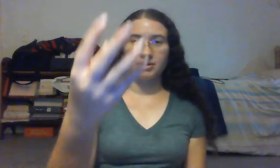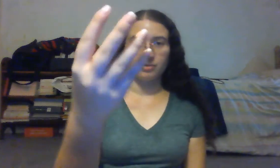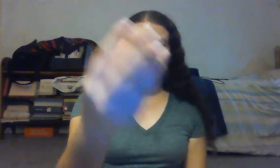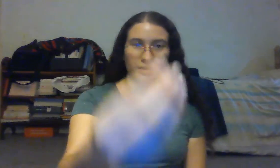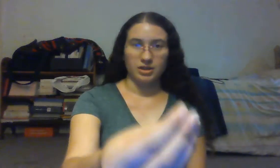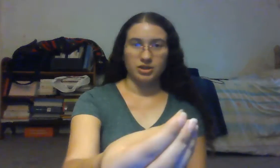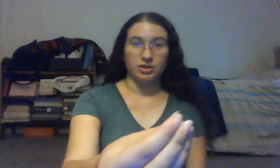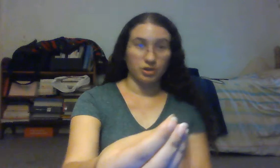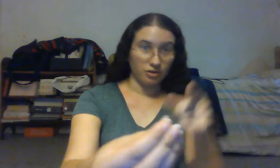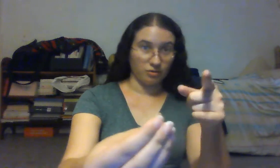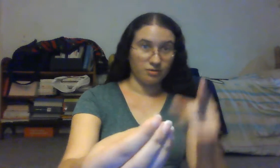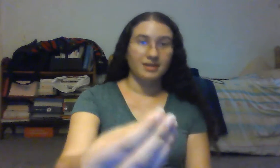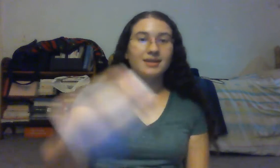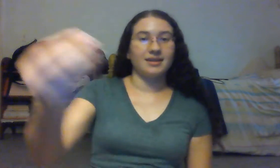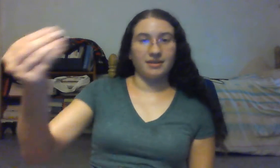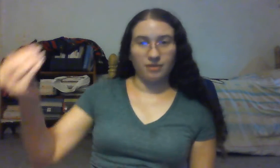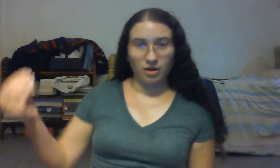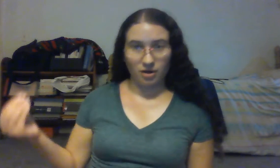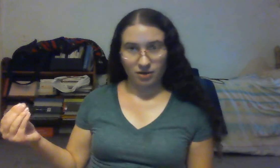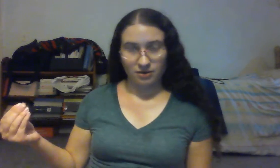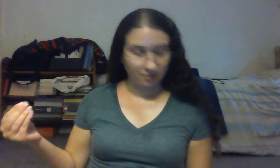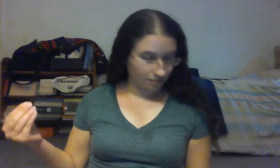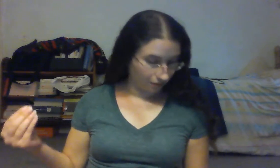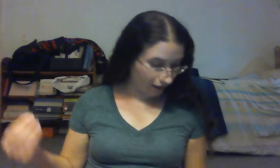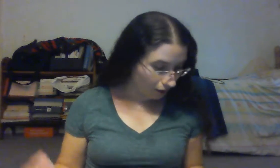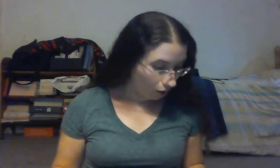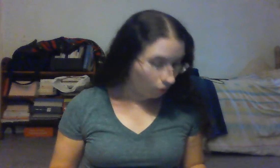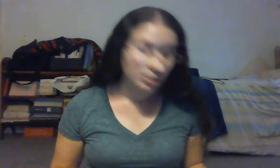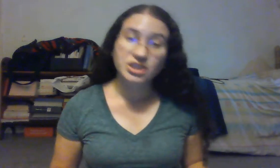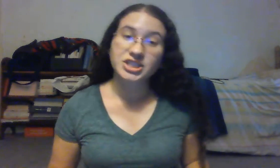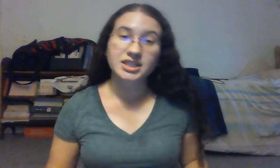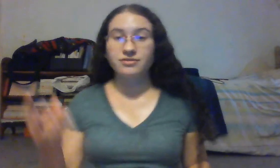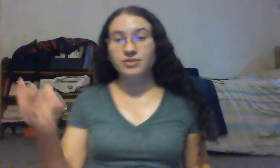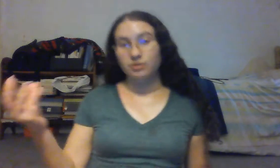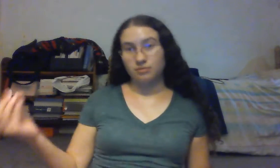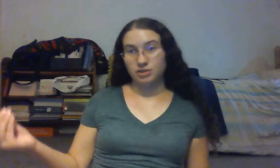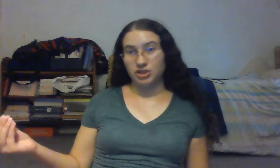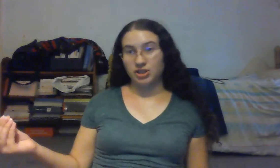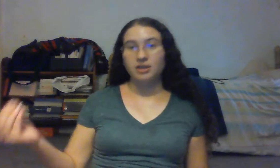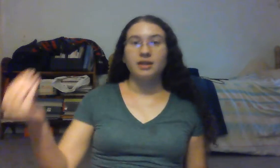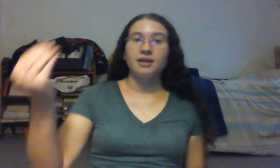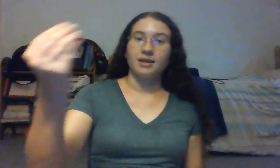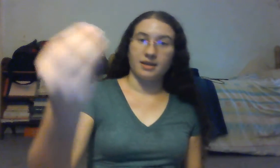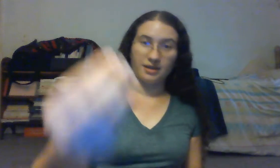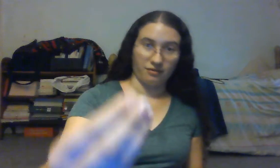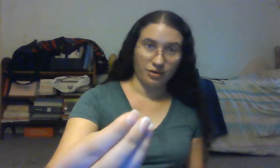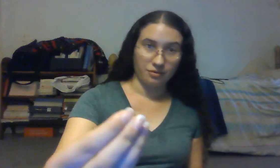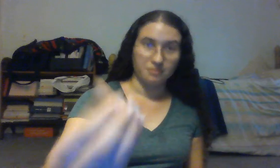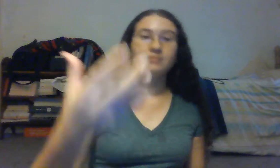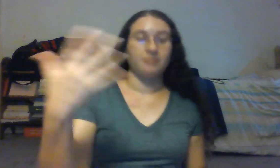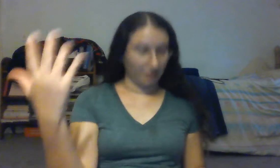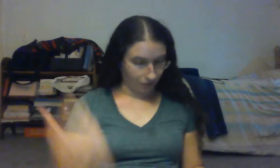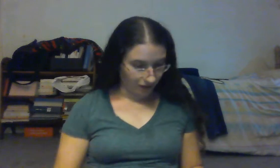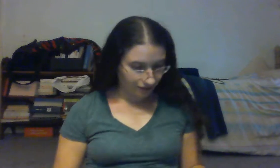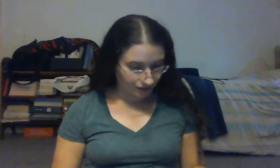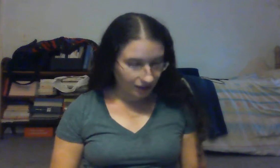so you give her, right? Or she give you, she give you. So there you have it.